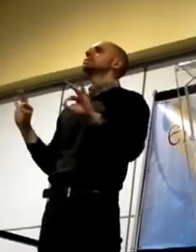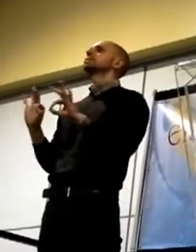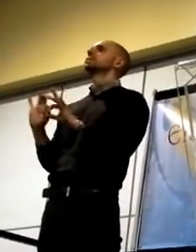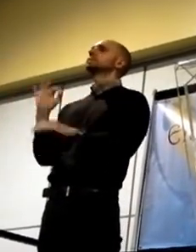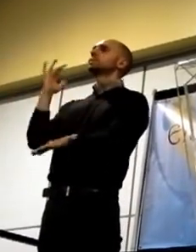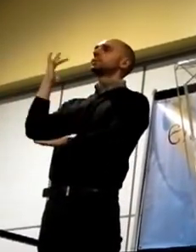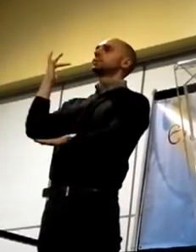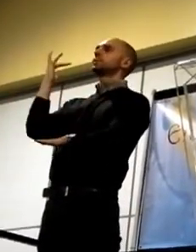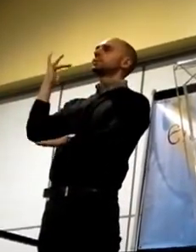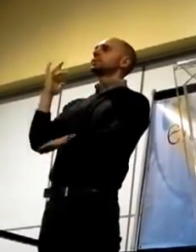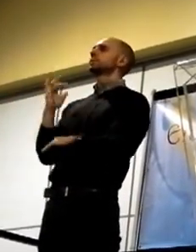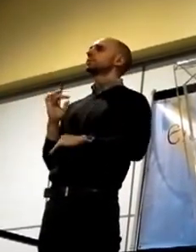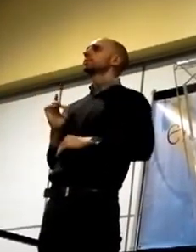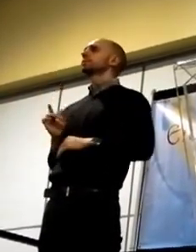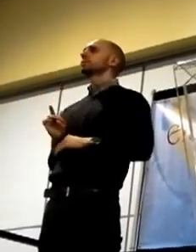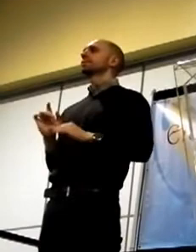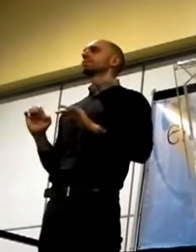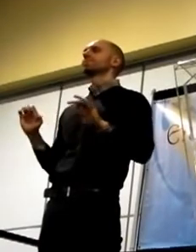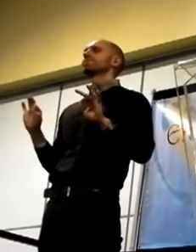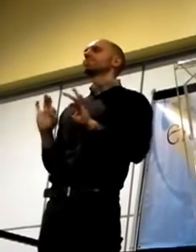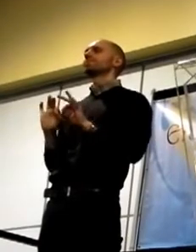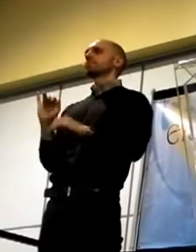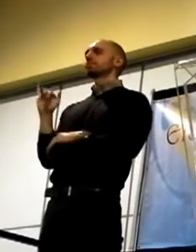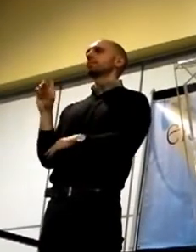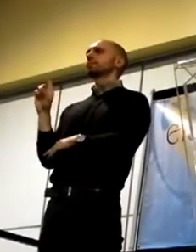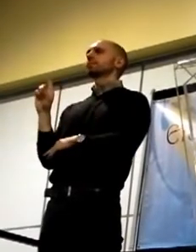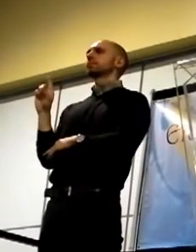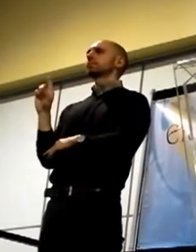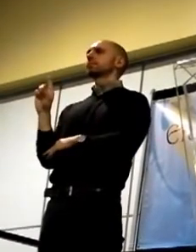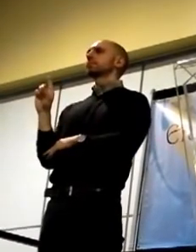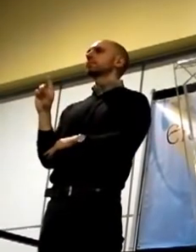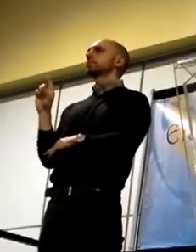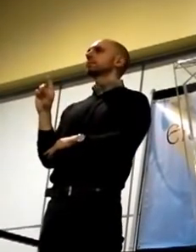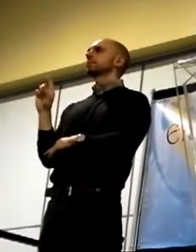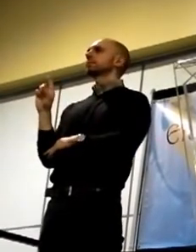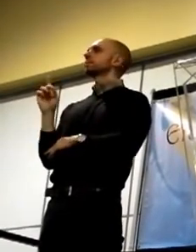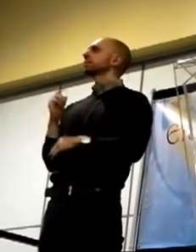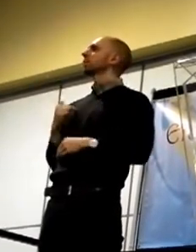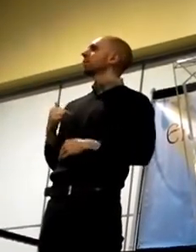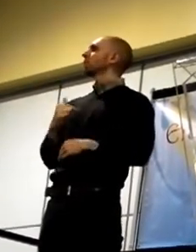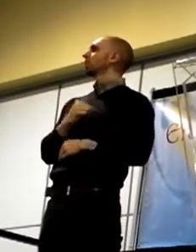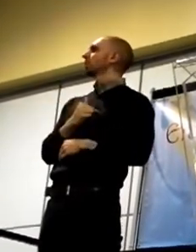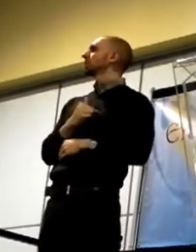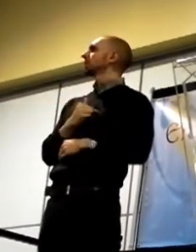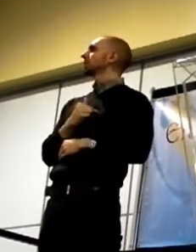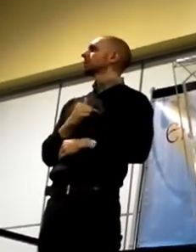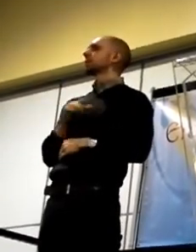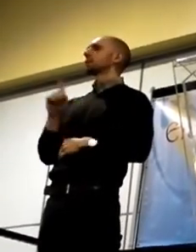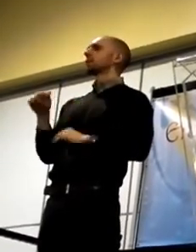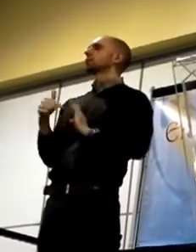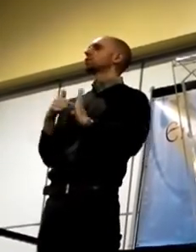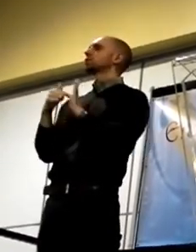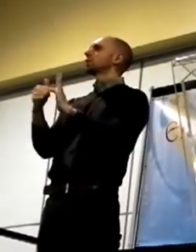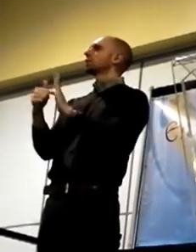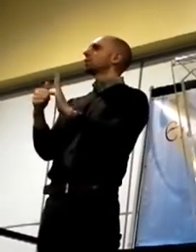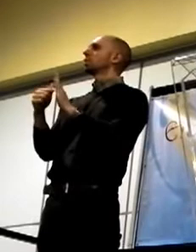comes as its importance to sacrifice, to give, and to